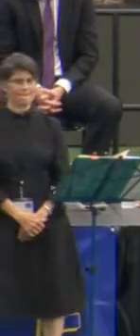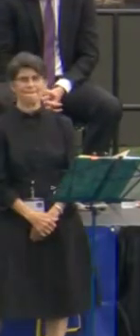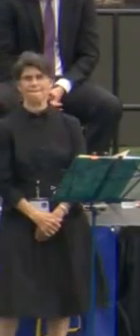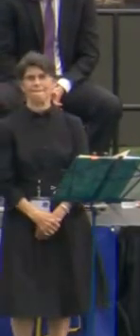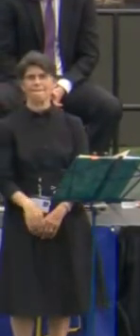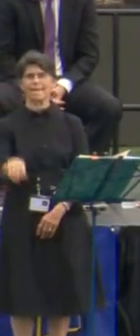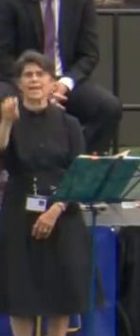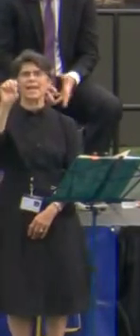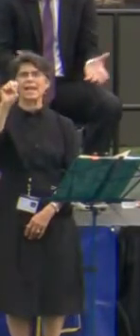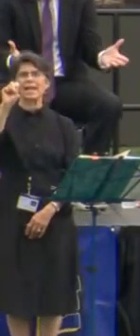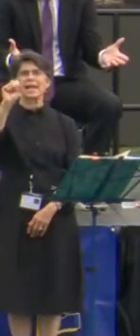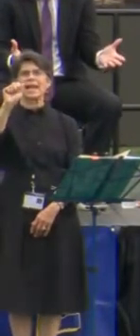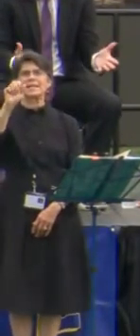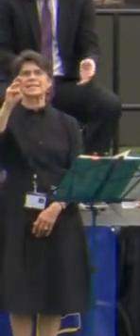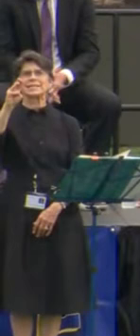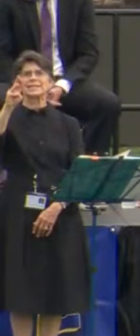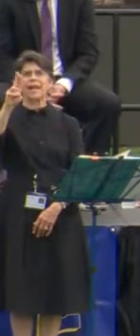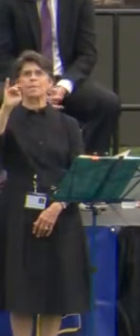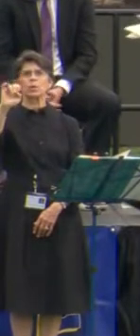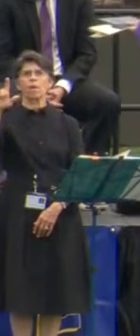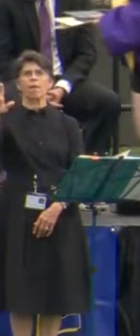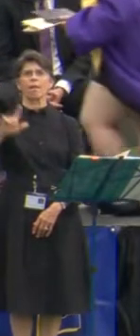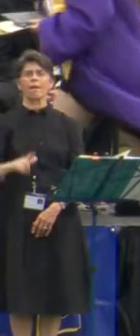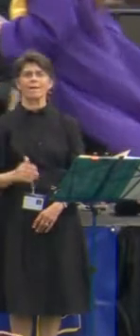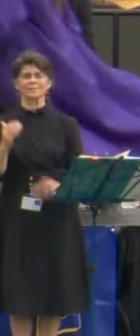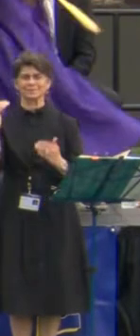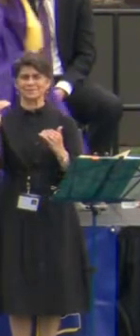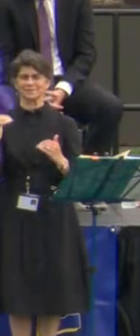Samuel Eberly.